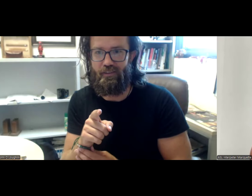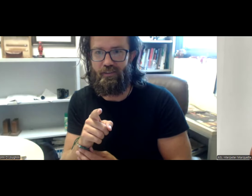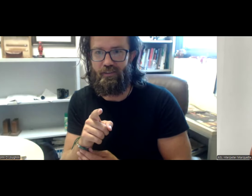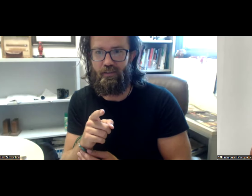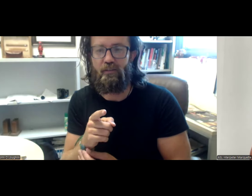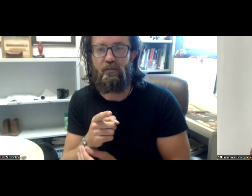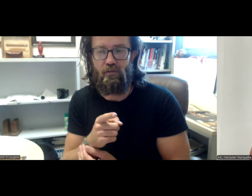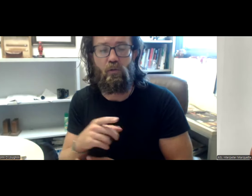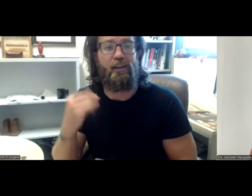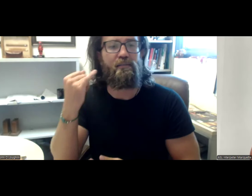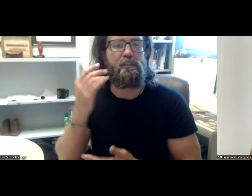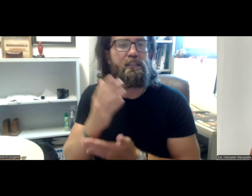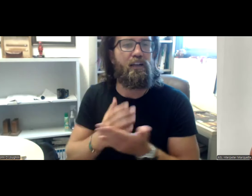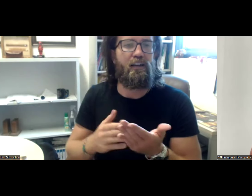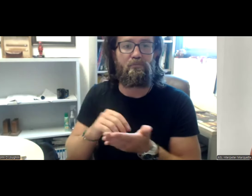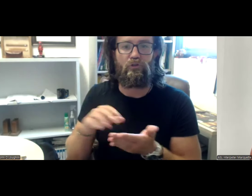that.